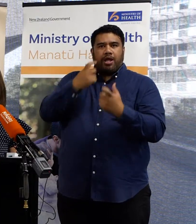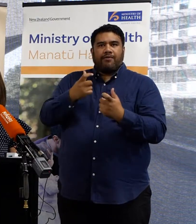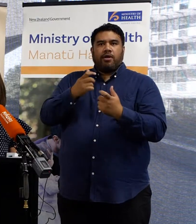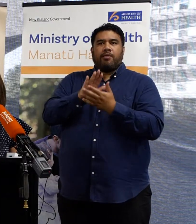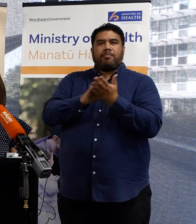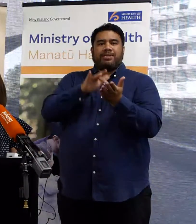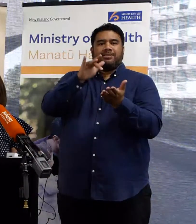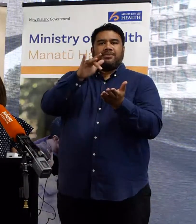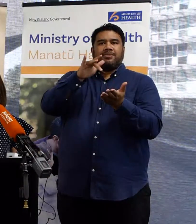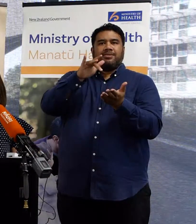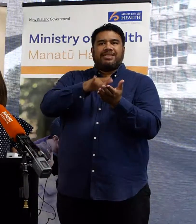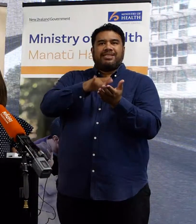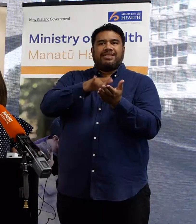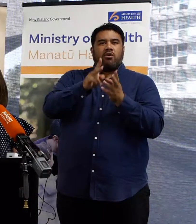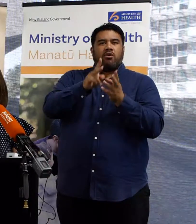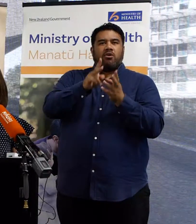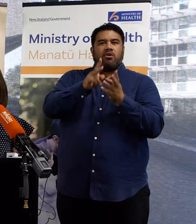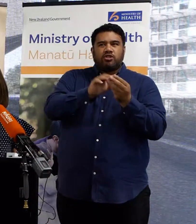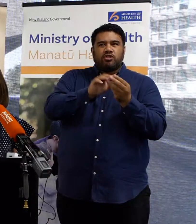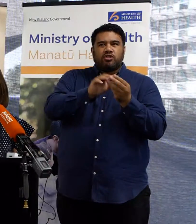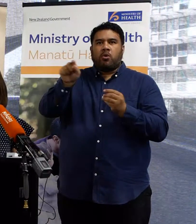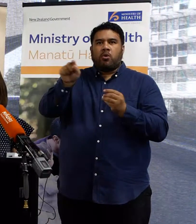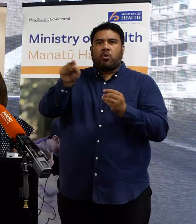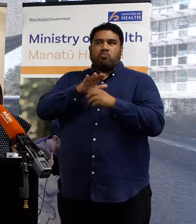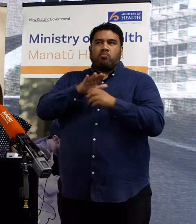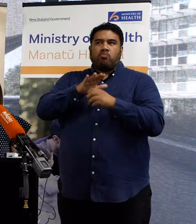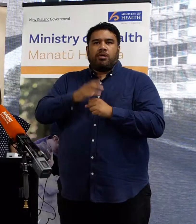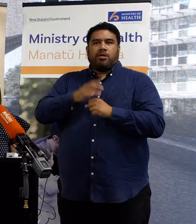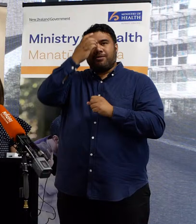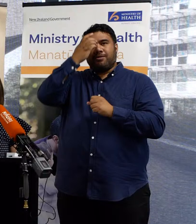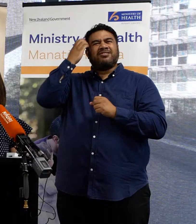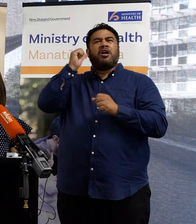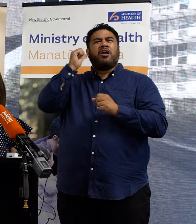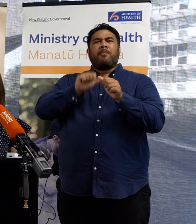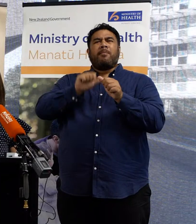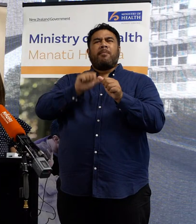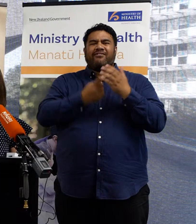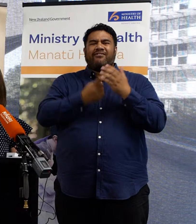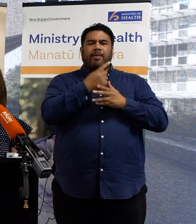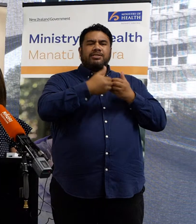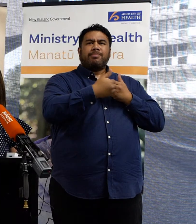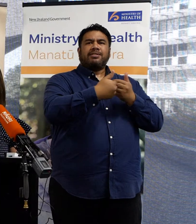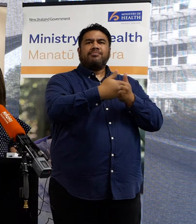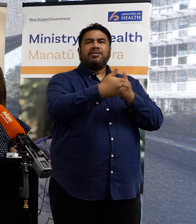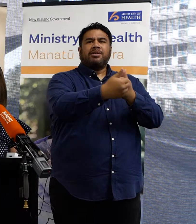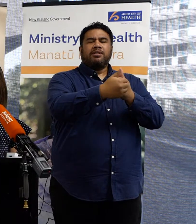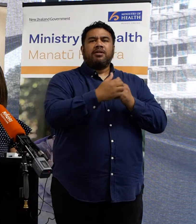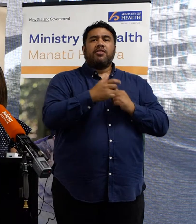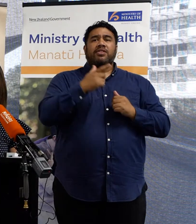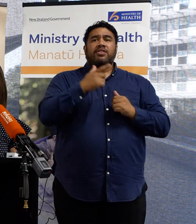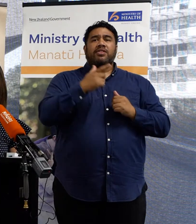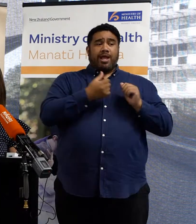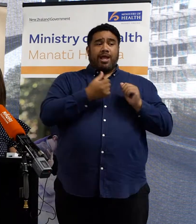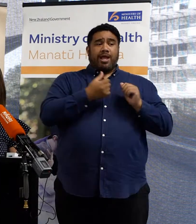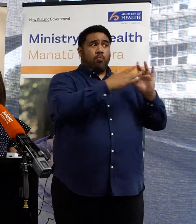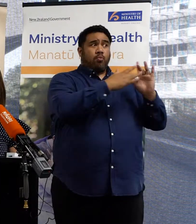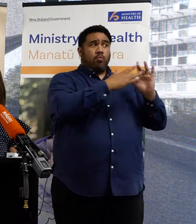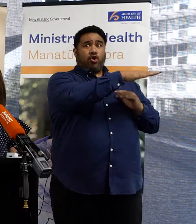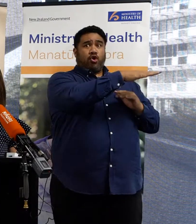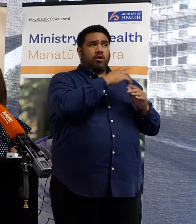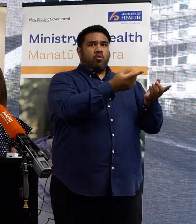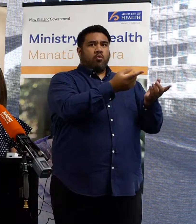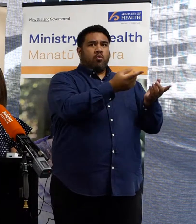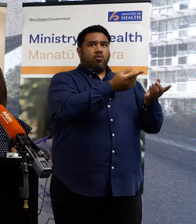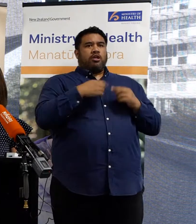example. What's more manageable is to be able to space that out, and that is where our network comes in, because we need to know across